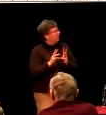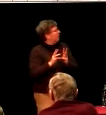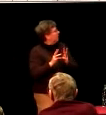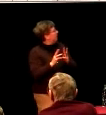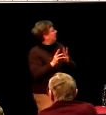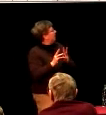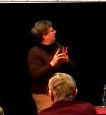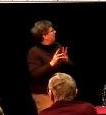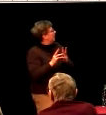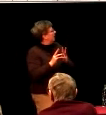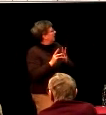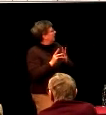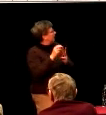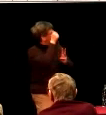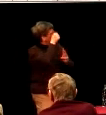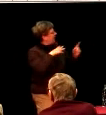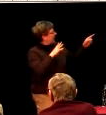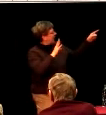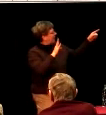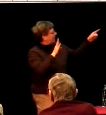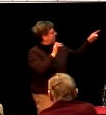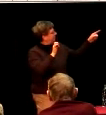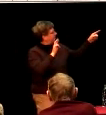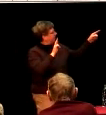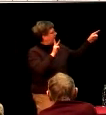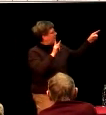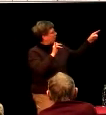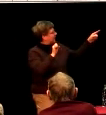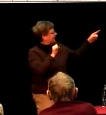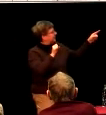Berknes was the main leader of that school,